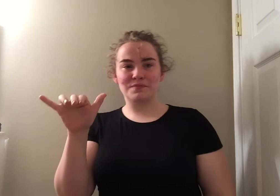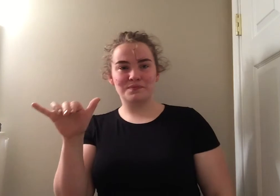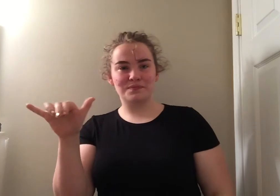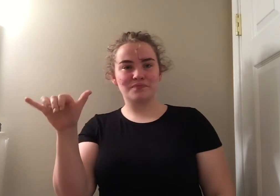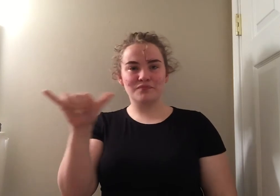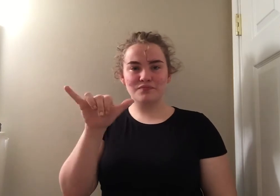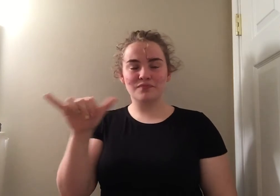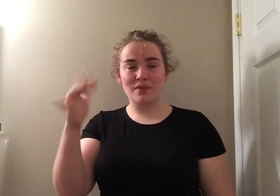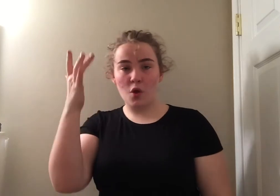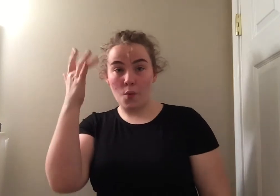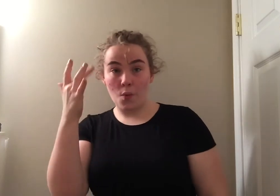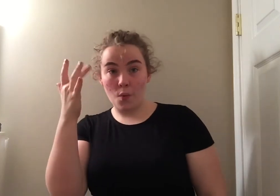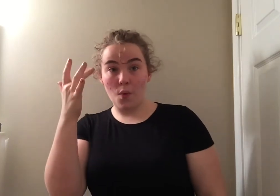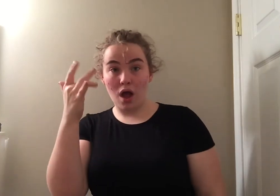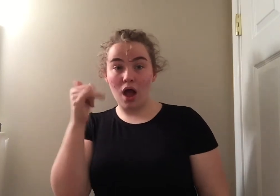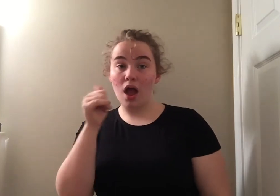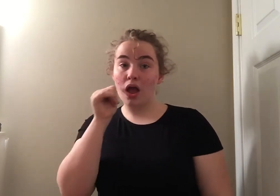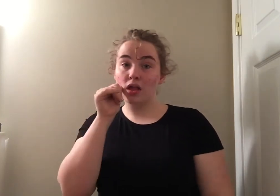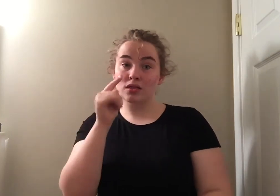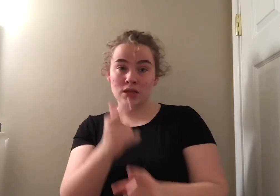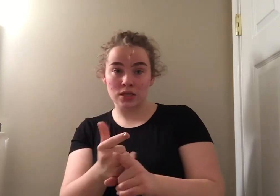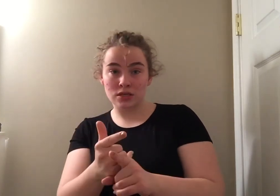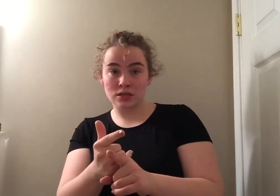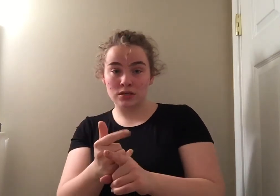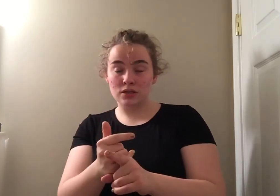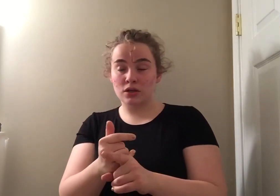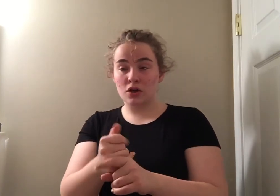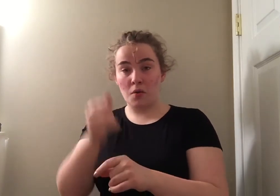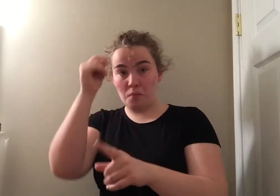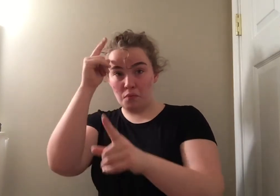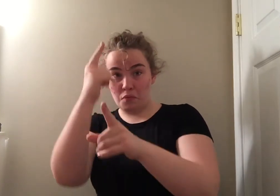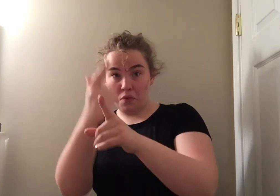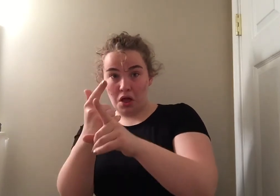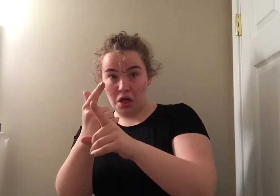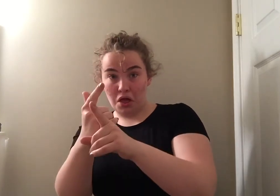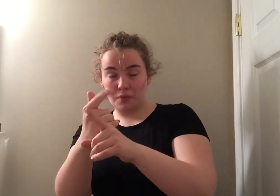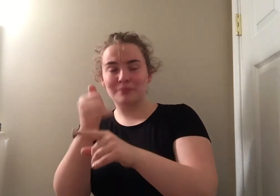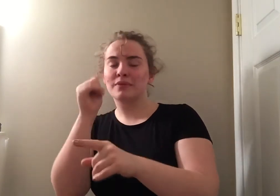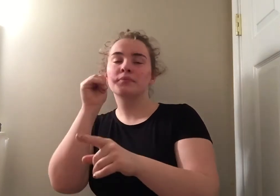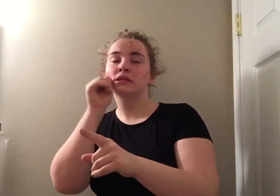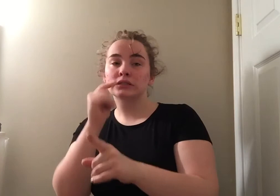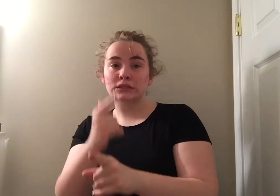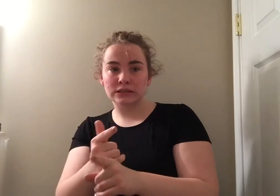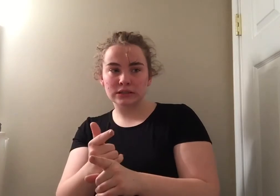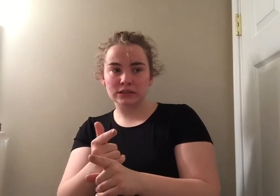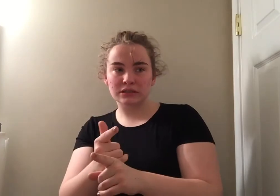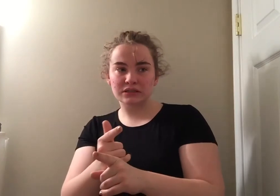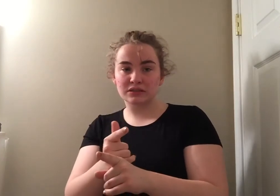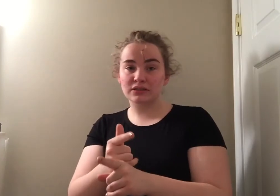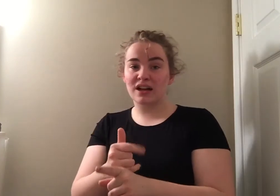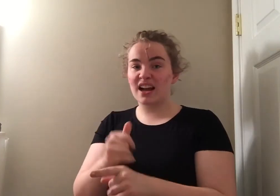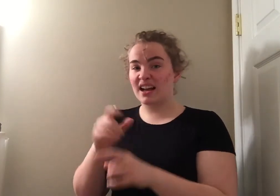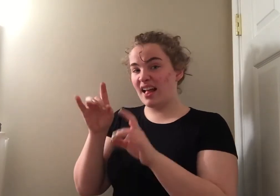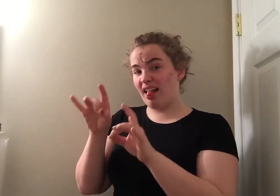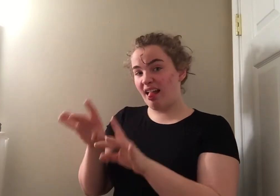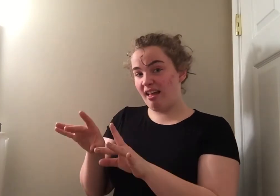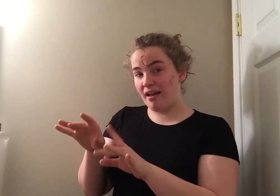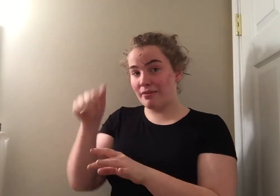in a not so nice way, just like this story. So that 100% I know you guys are thinking about kind of what I was